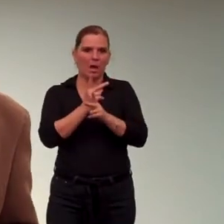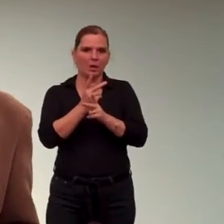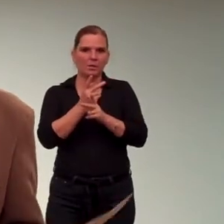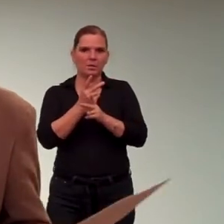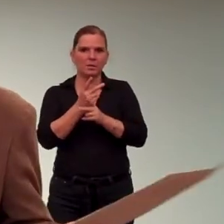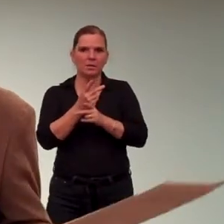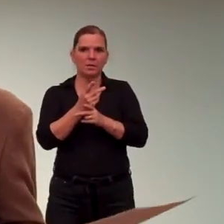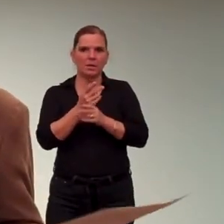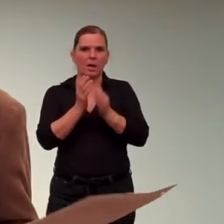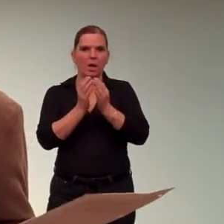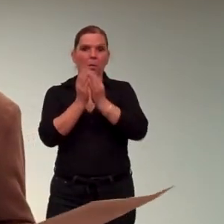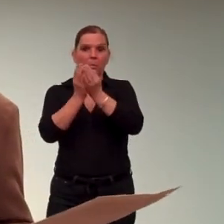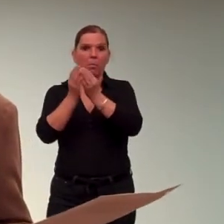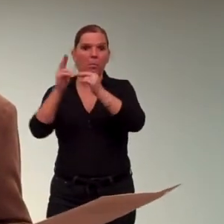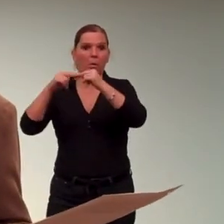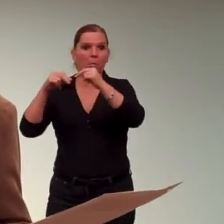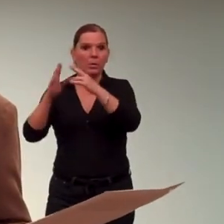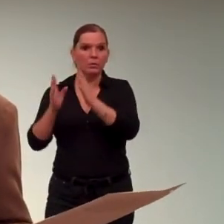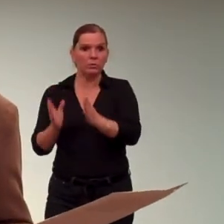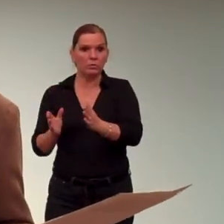of boat builders.